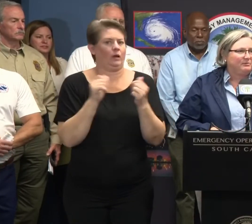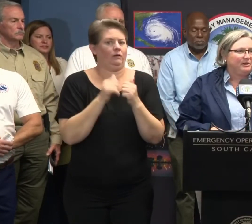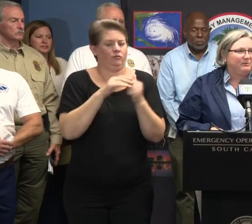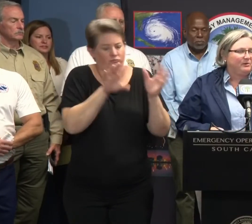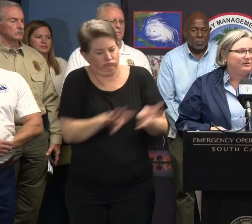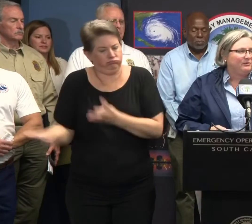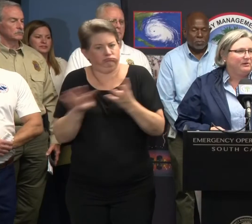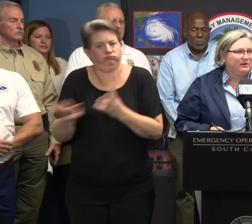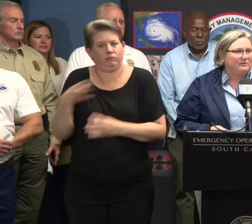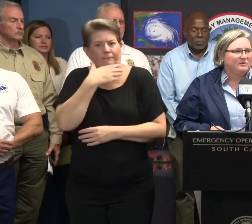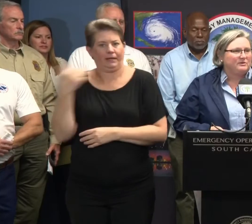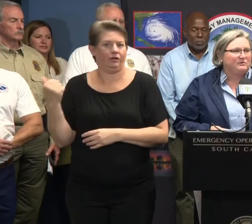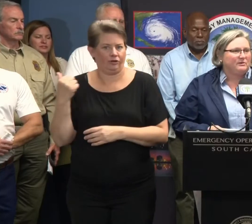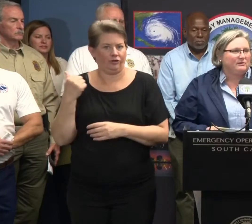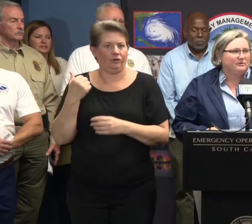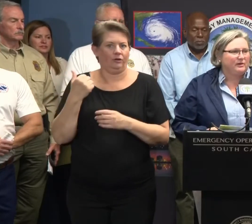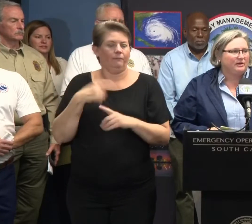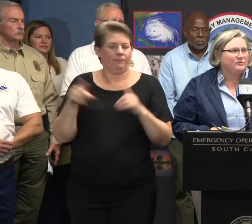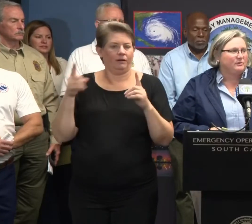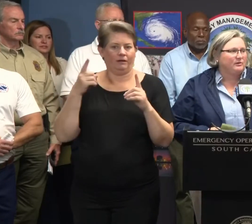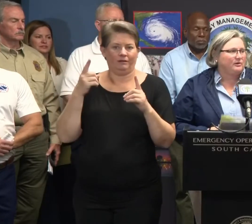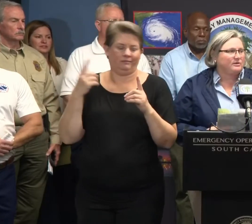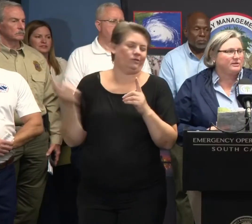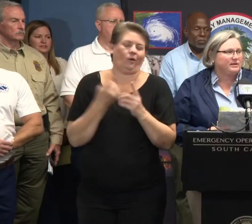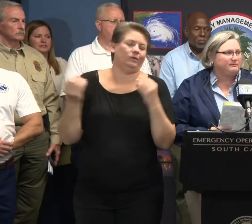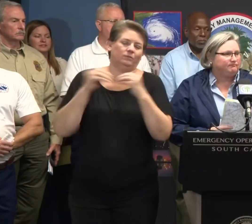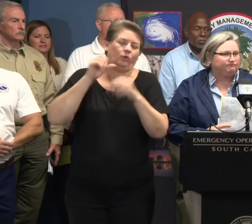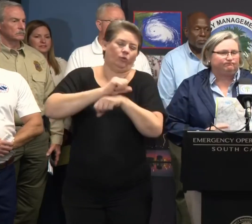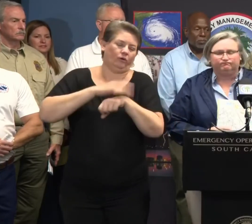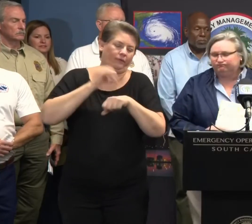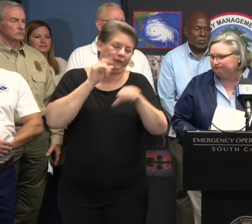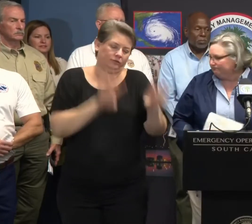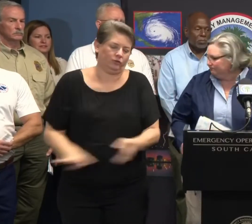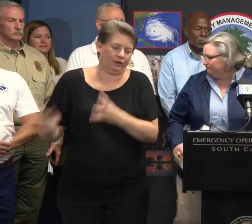there's plenty of work to do when it comes to drainage work across the state.